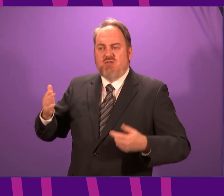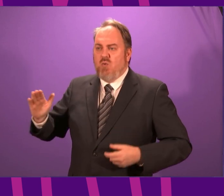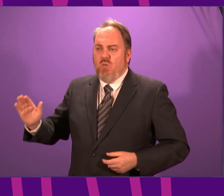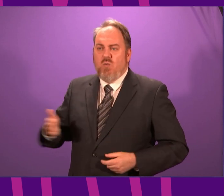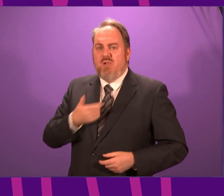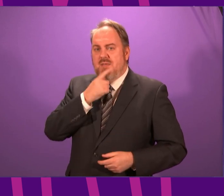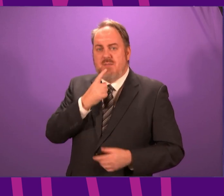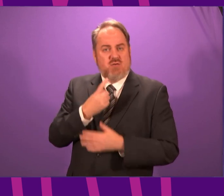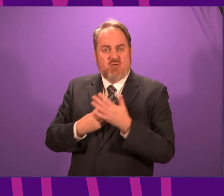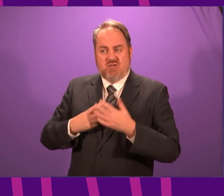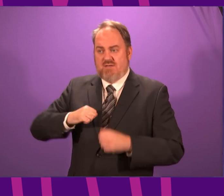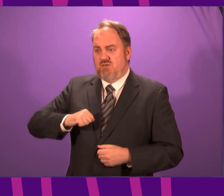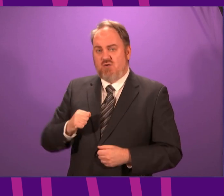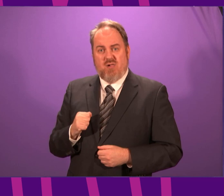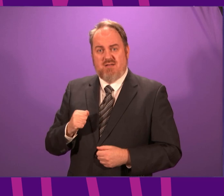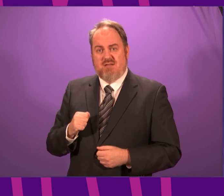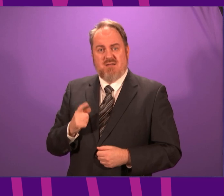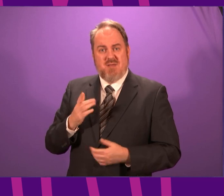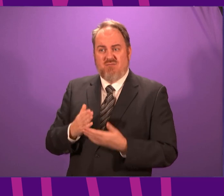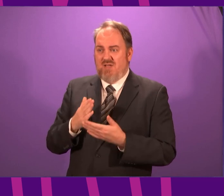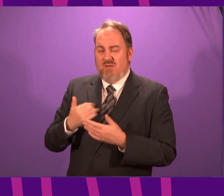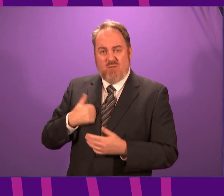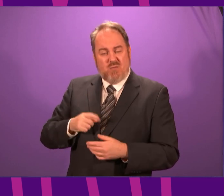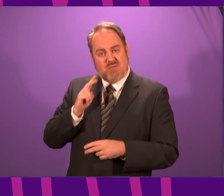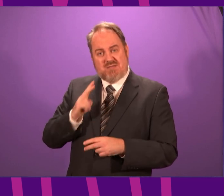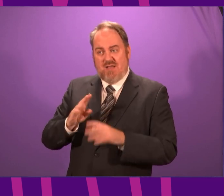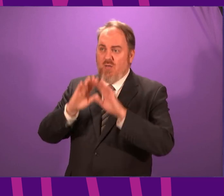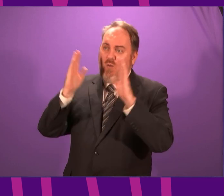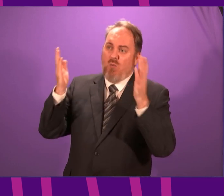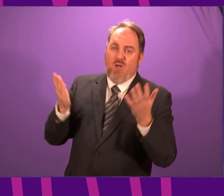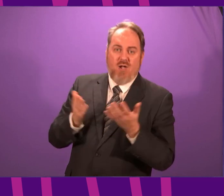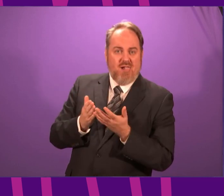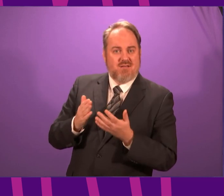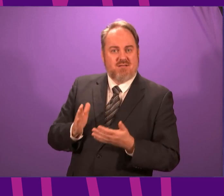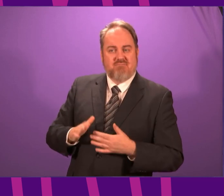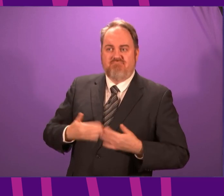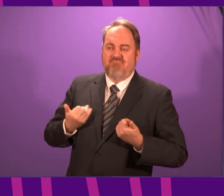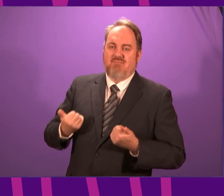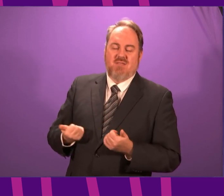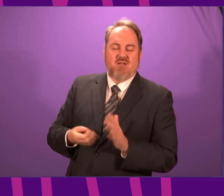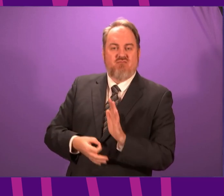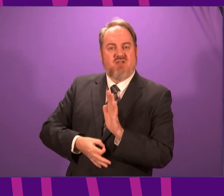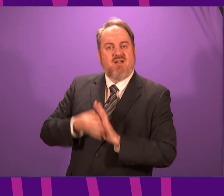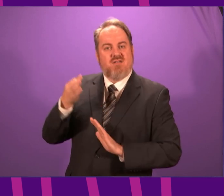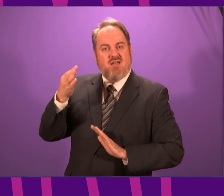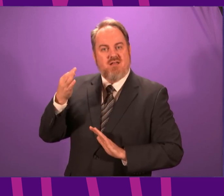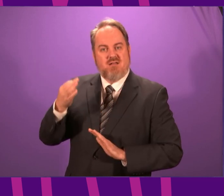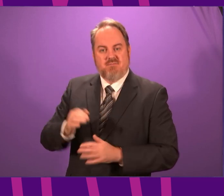Scotland, not just in the rest of the UK, but also globally. Thank you very much.